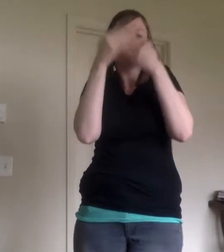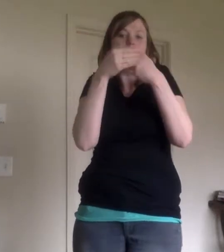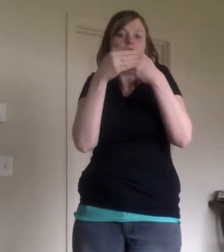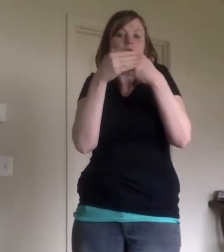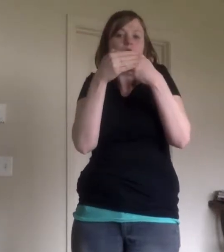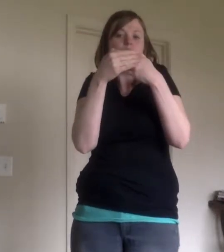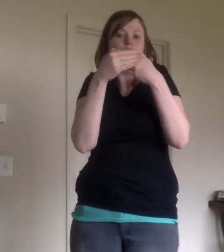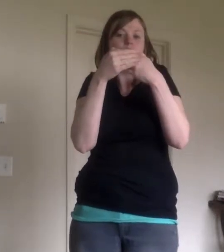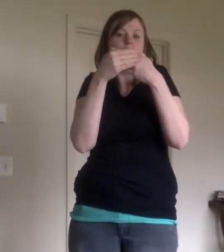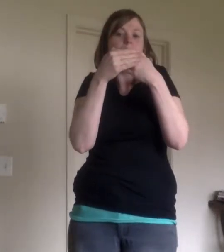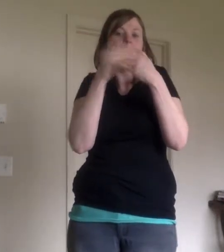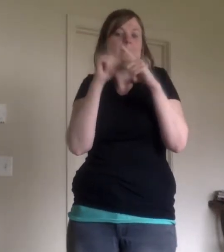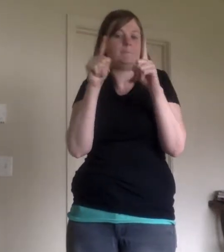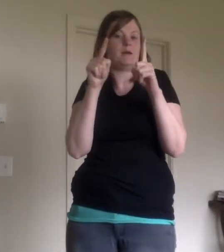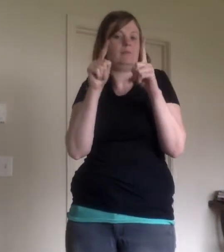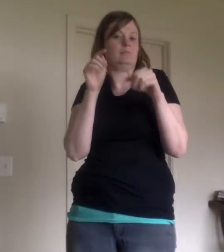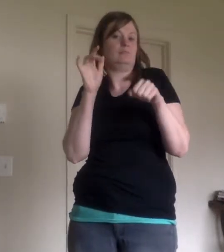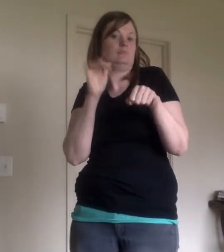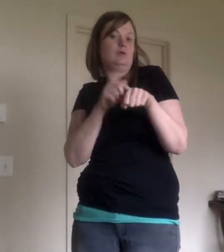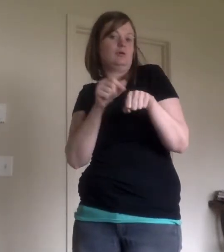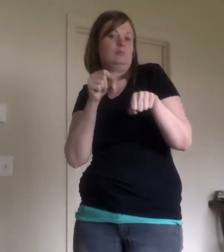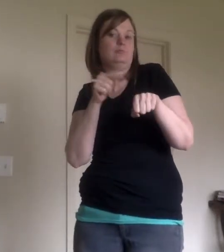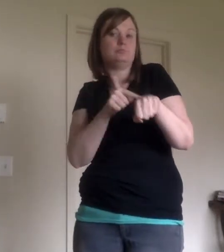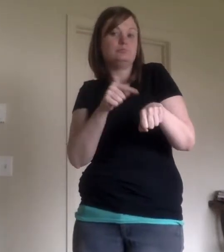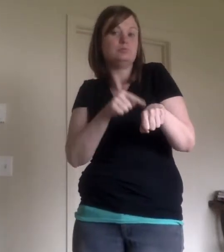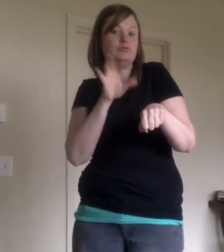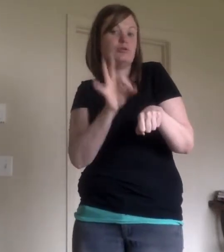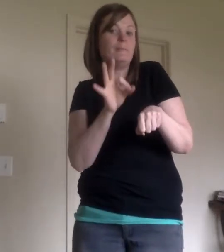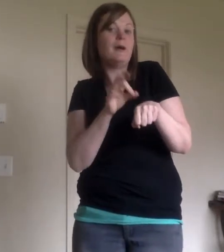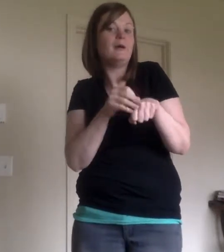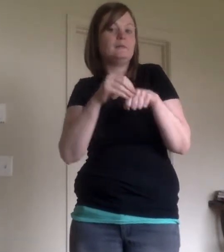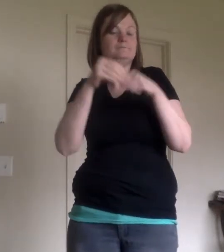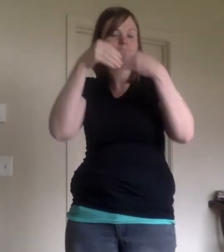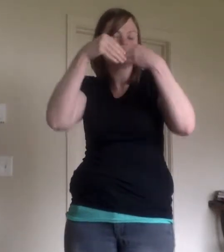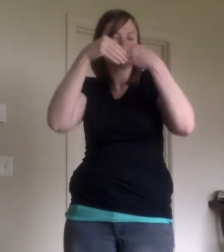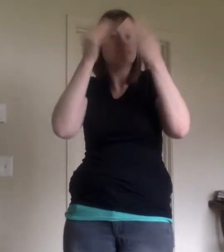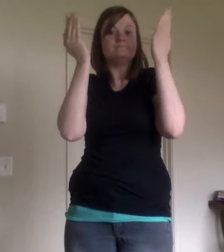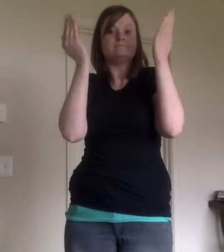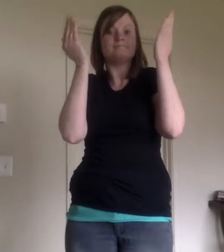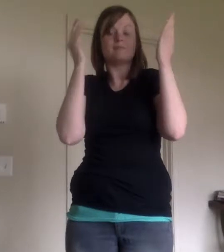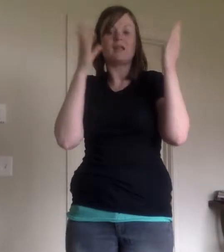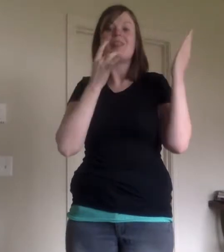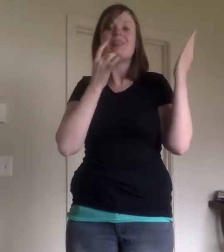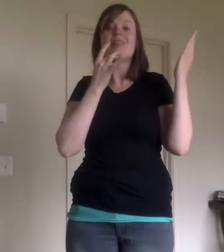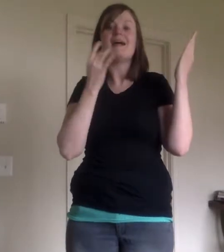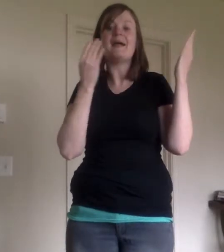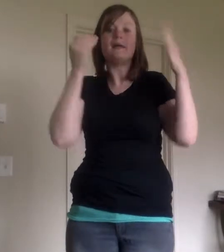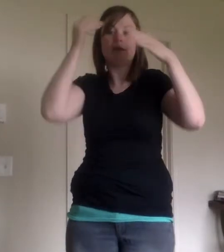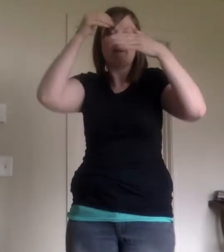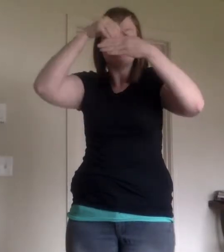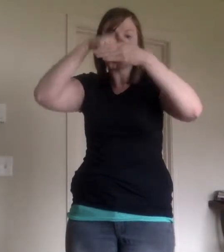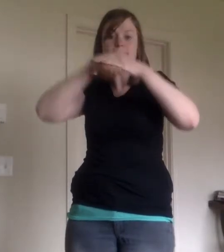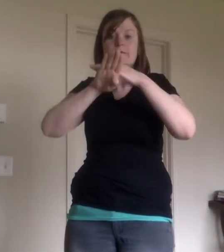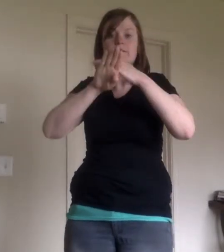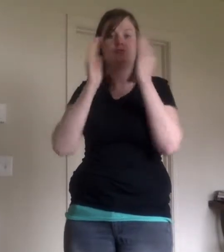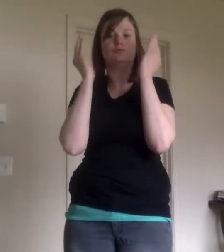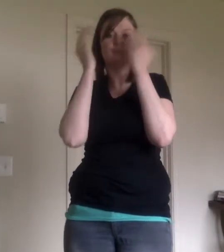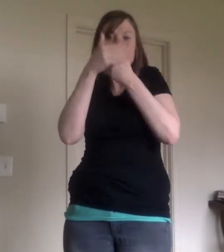photograph, the eyelid opens and closes, allowing light to come in, which exposes the photograph. So at night, if you leave the shutter